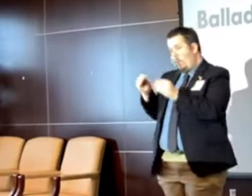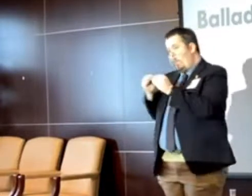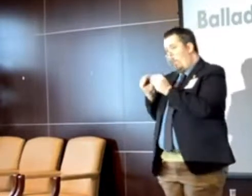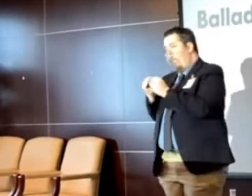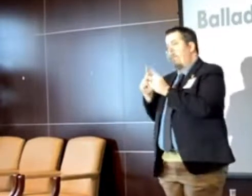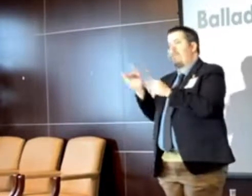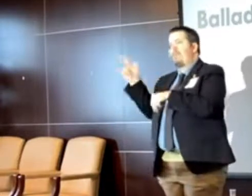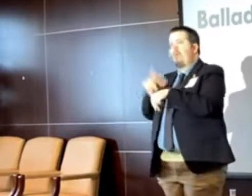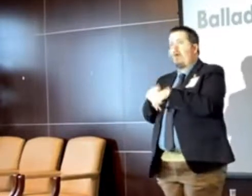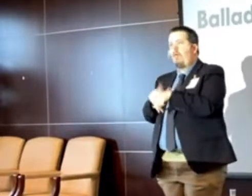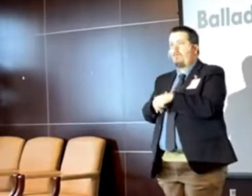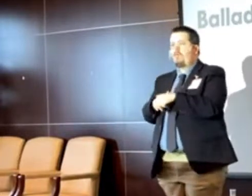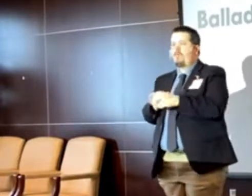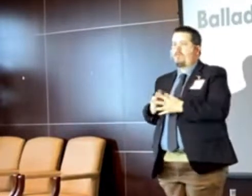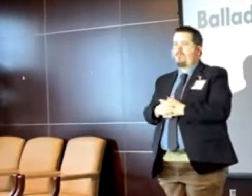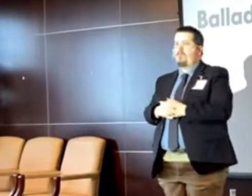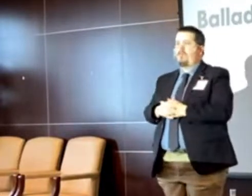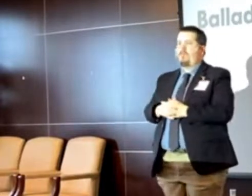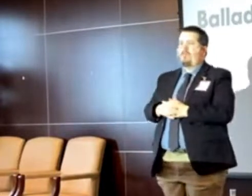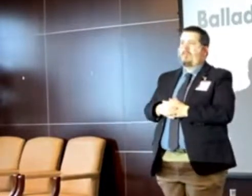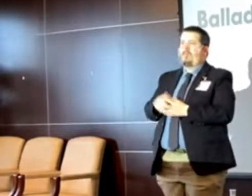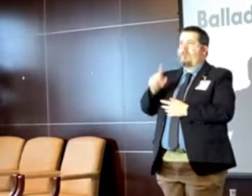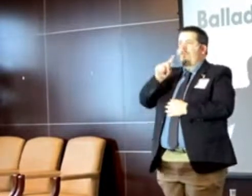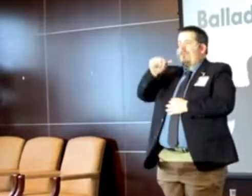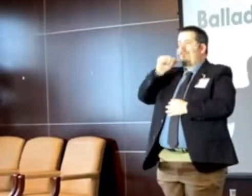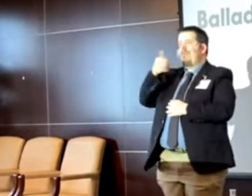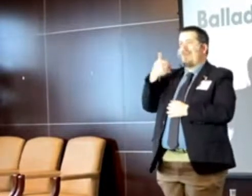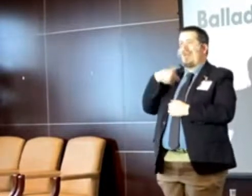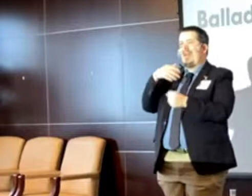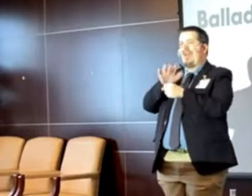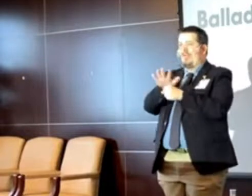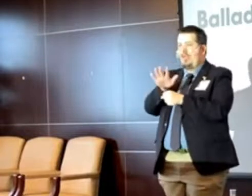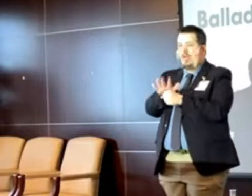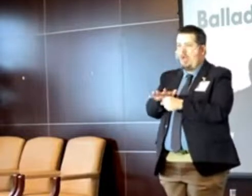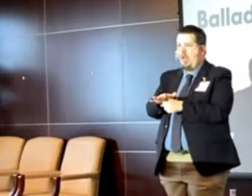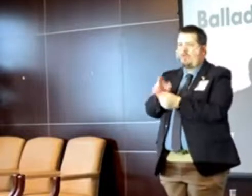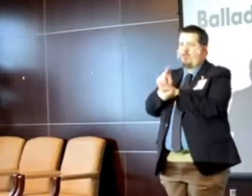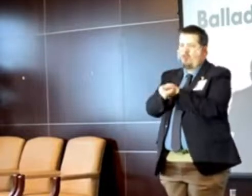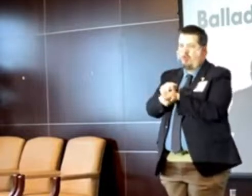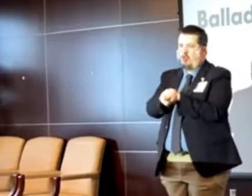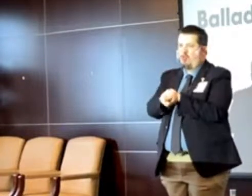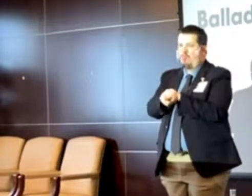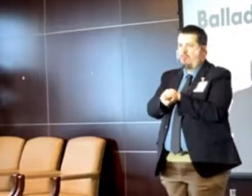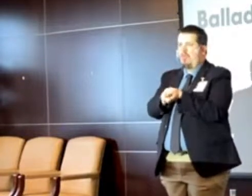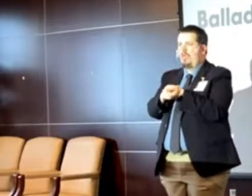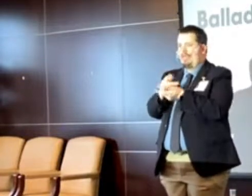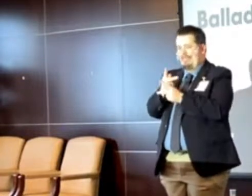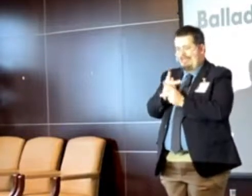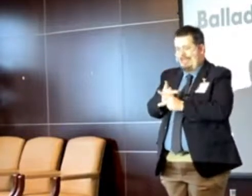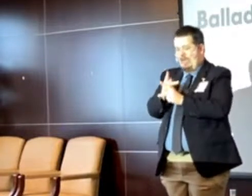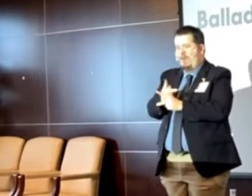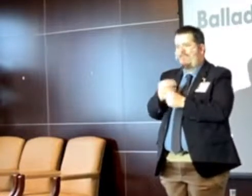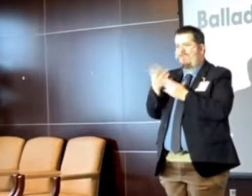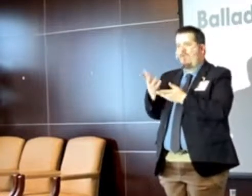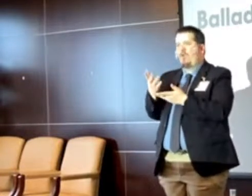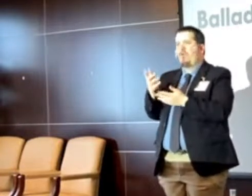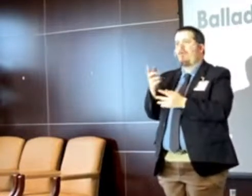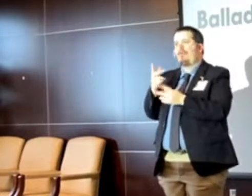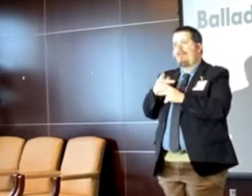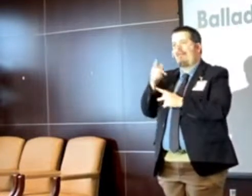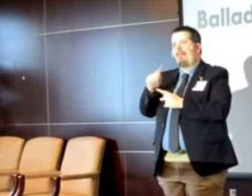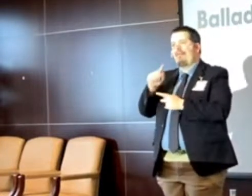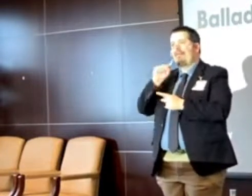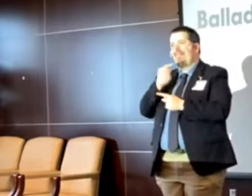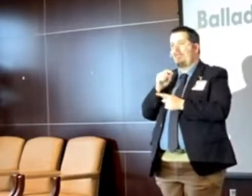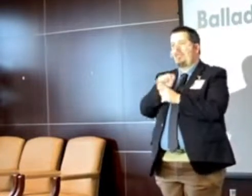time. There simply aren't enough bedside caregivers available to handle this crisis in our and